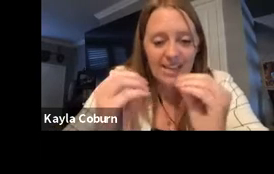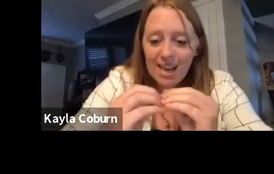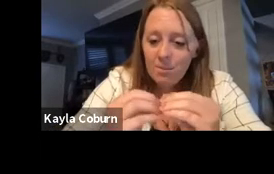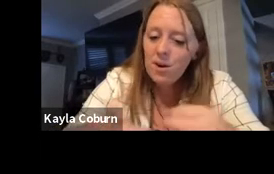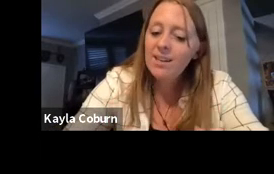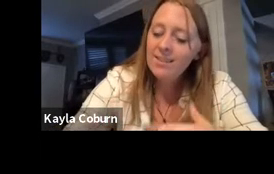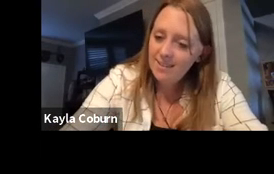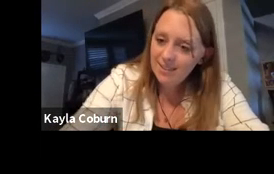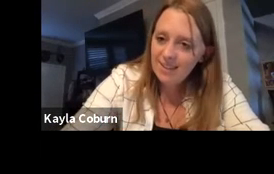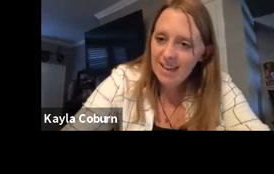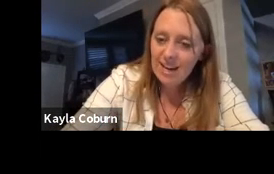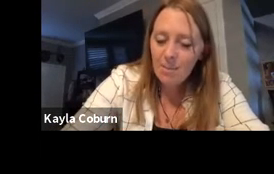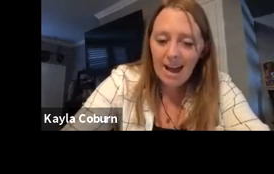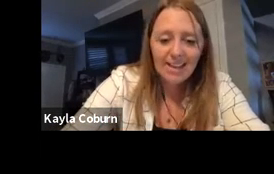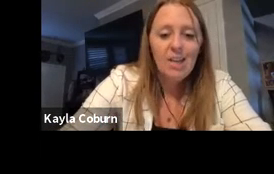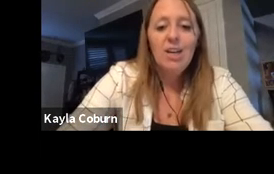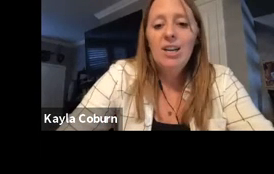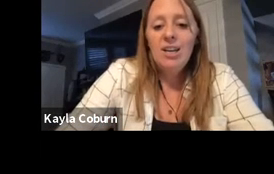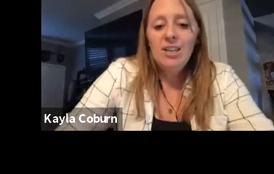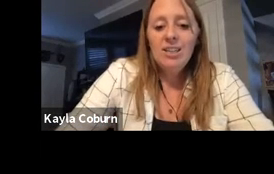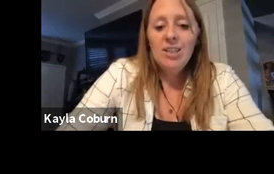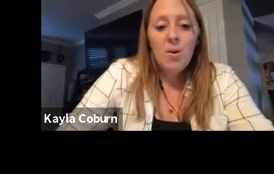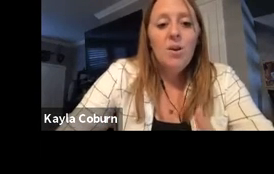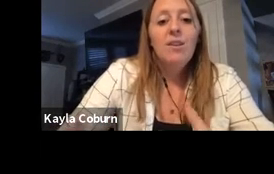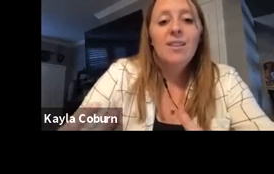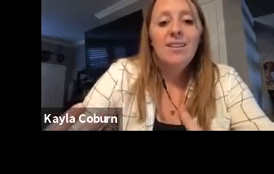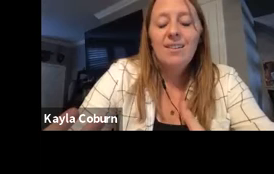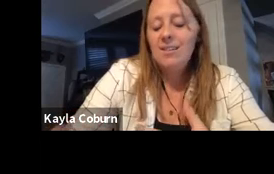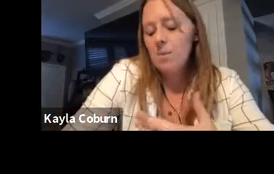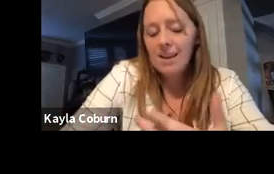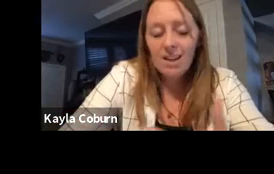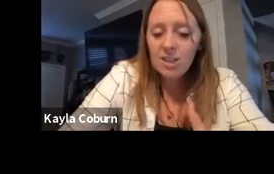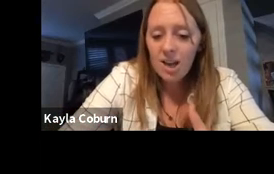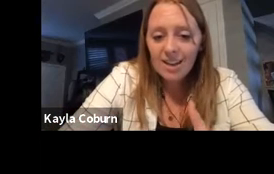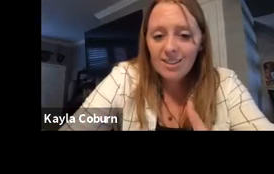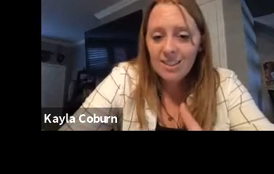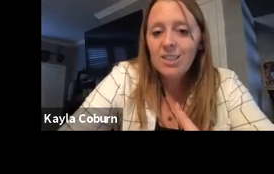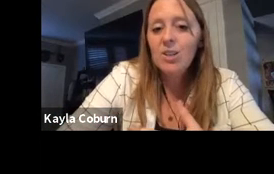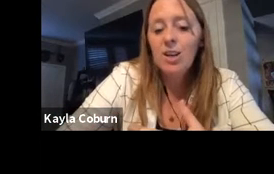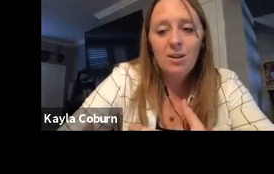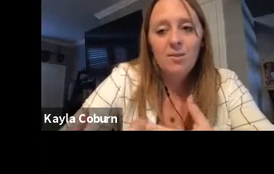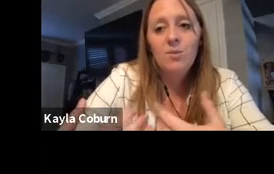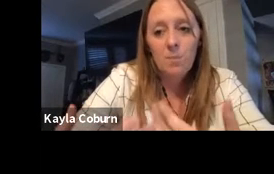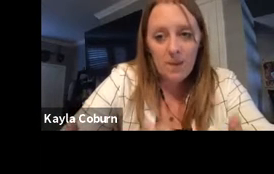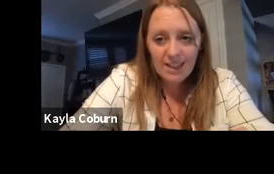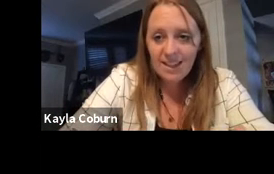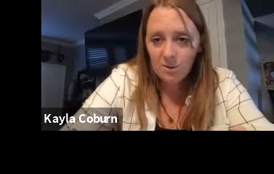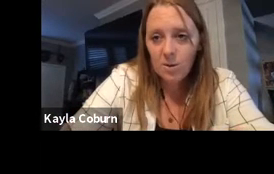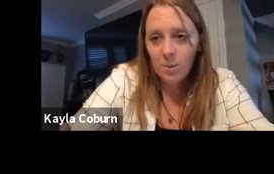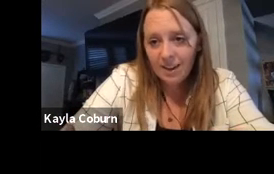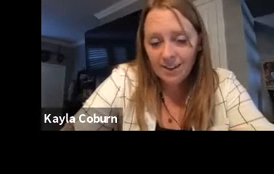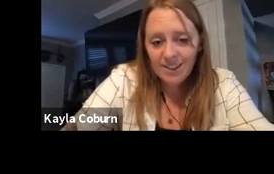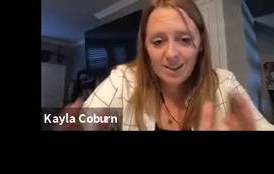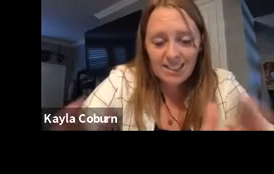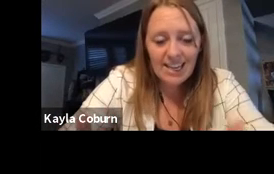when they sign more, they get it back. So, depending on the child, you're going to repeat this for